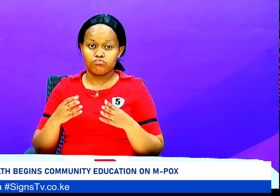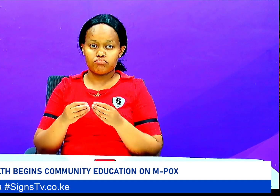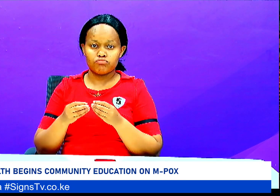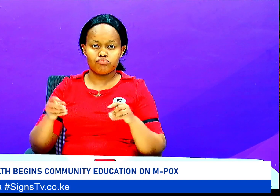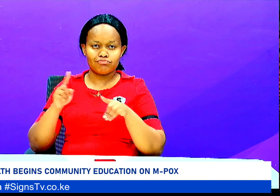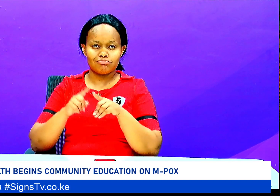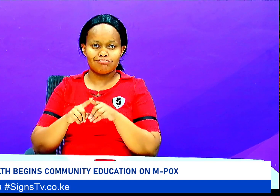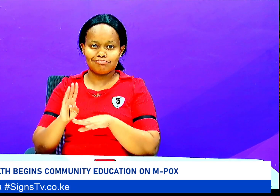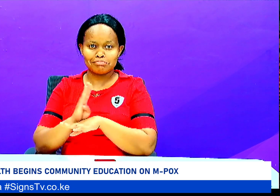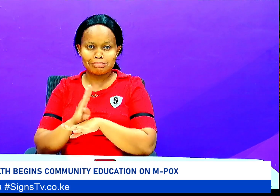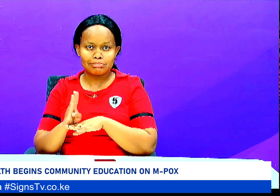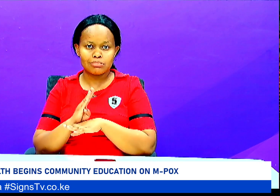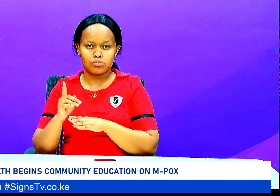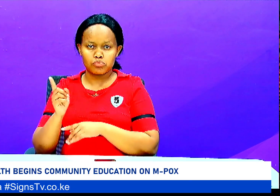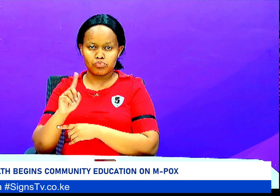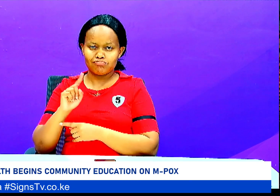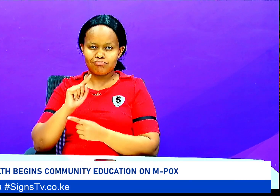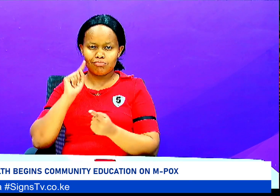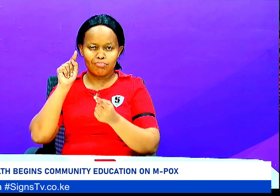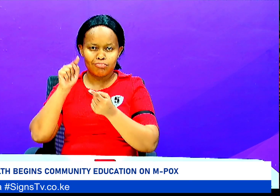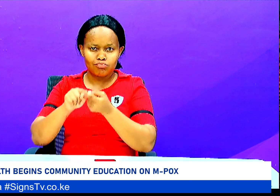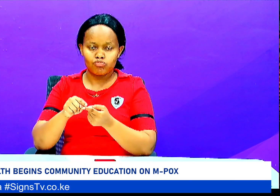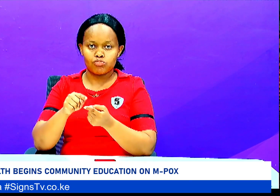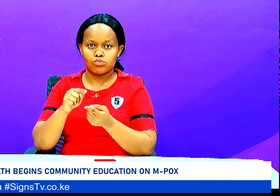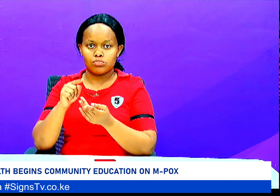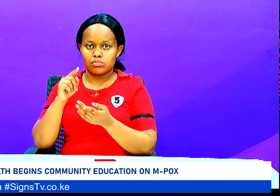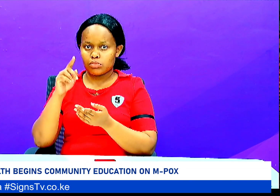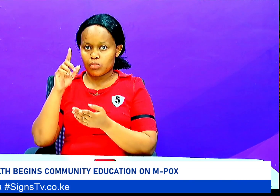The initiative targets communities and business